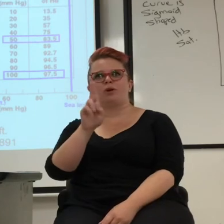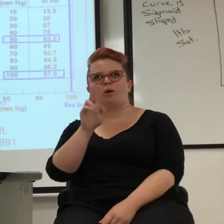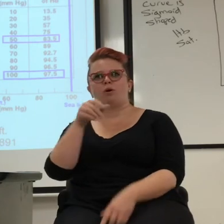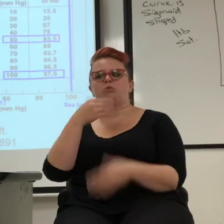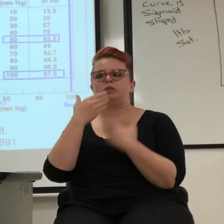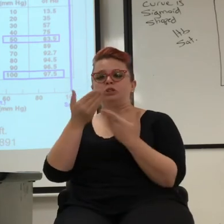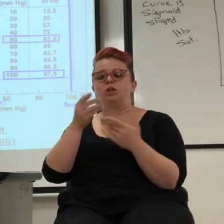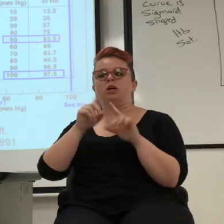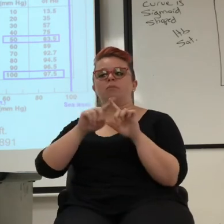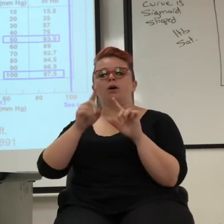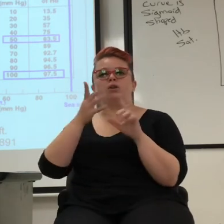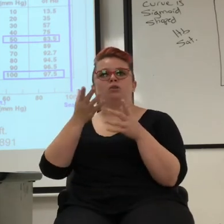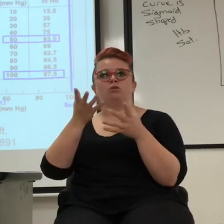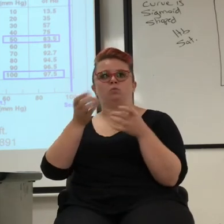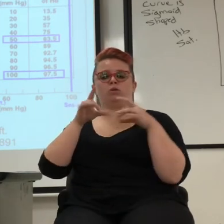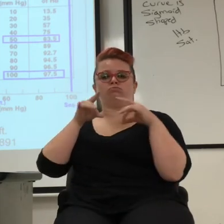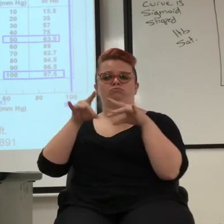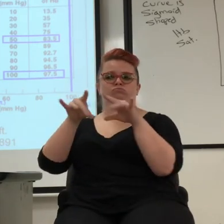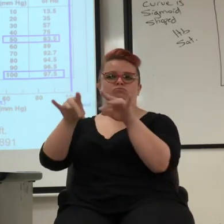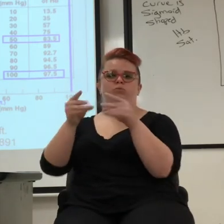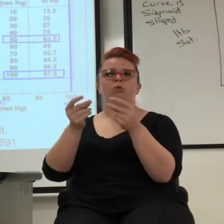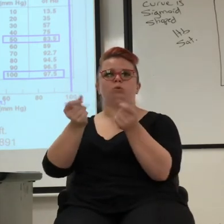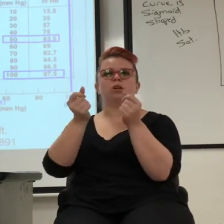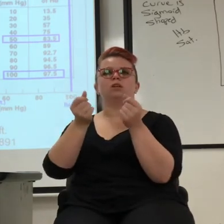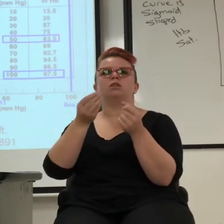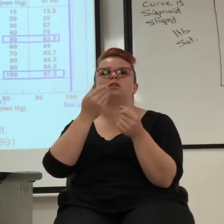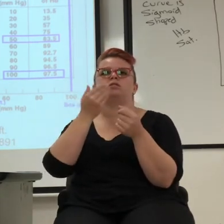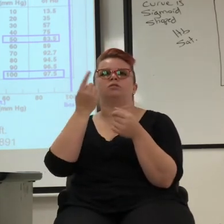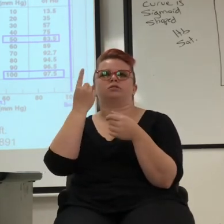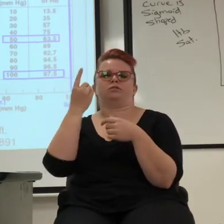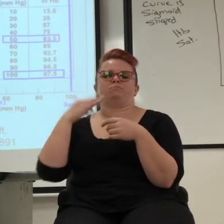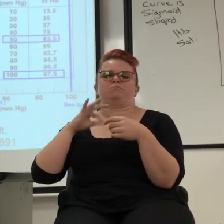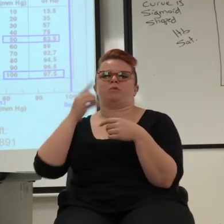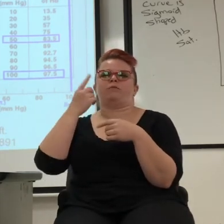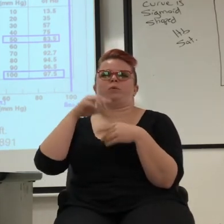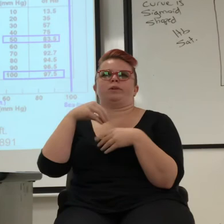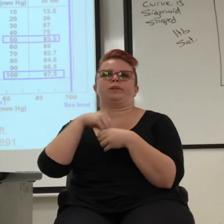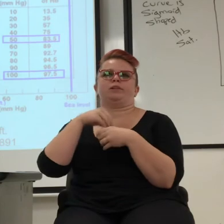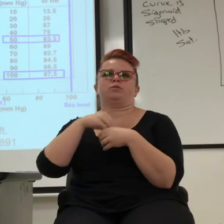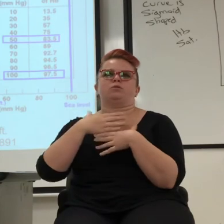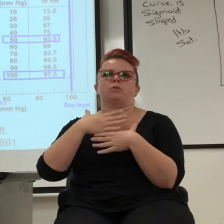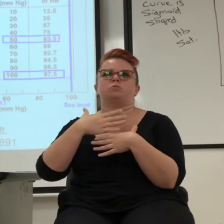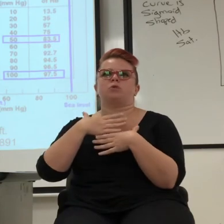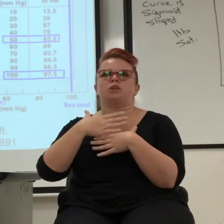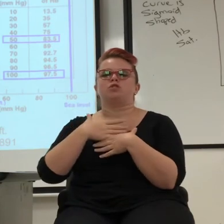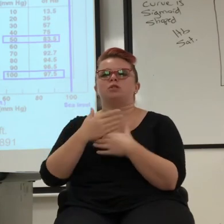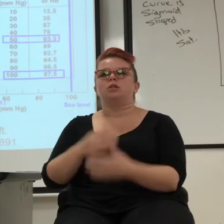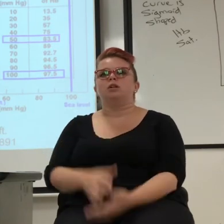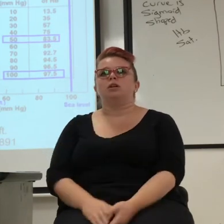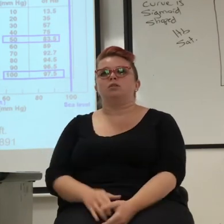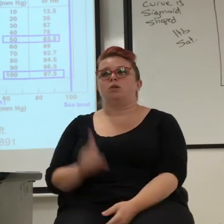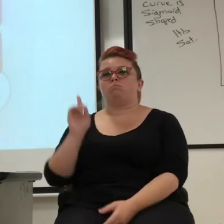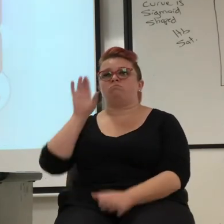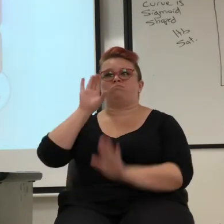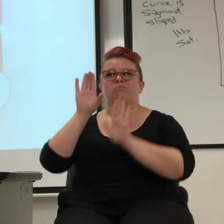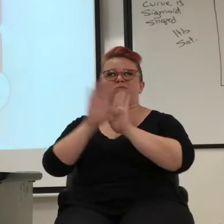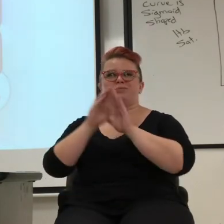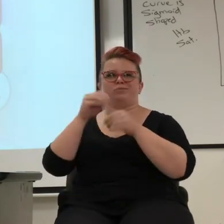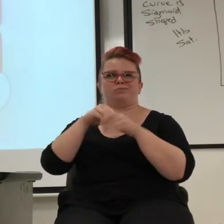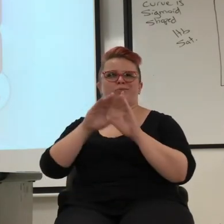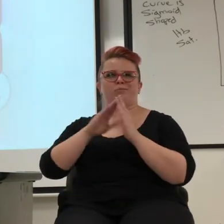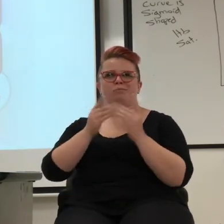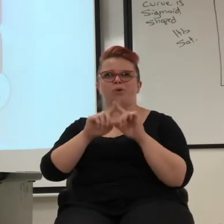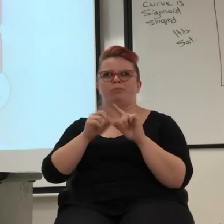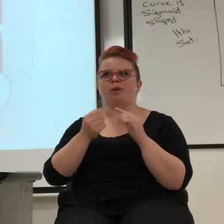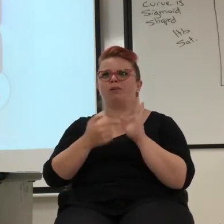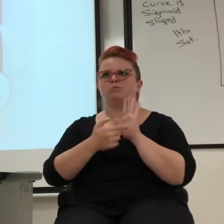it off quickly. That's good for the internal respiration. That's the basic idea there. And yeah, this figure in your book, I'll just show it to you. I